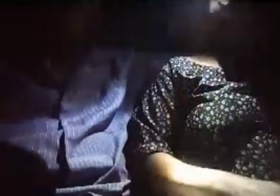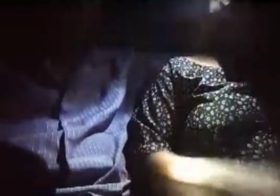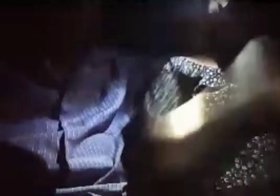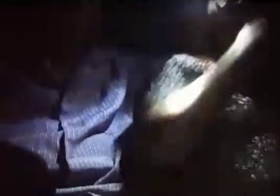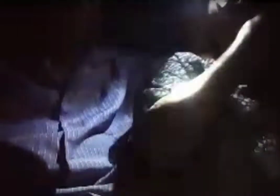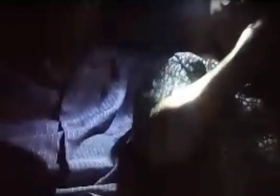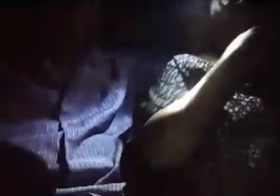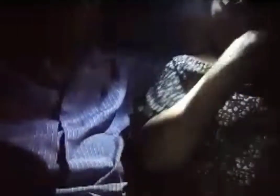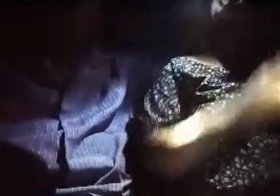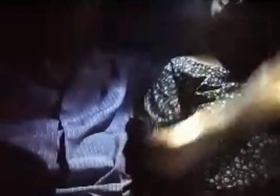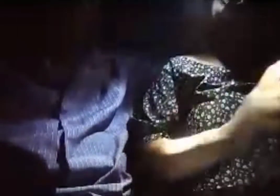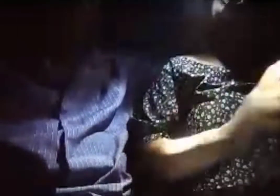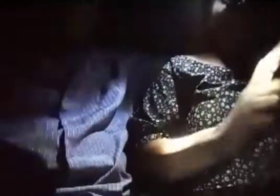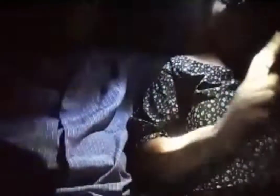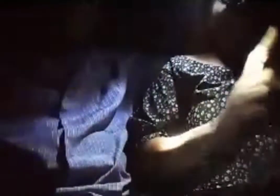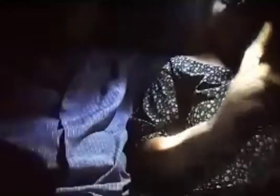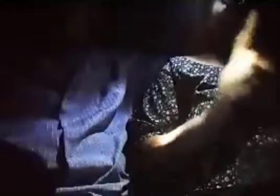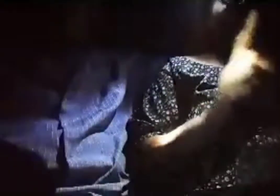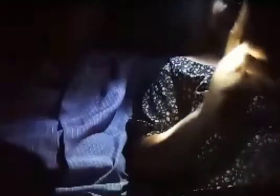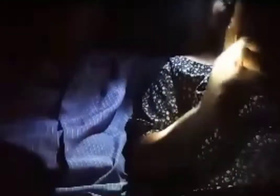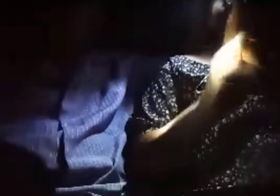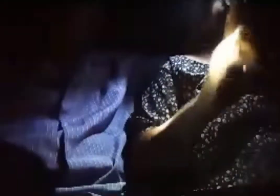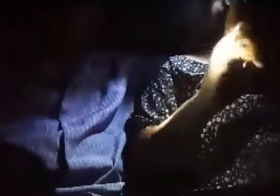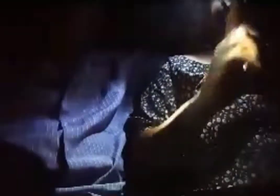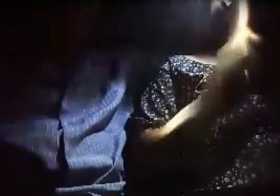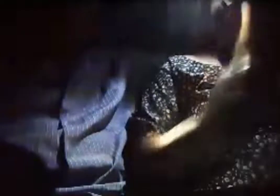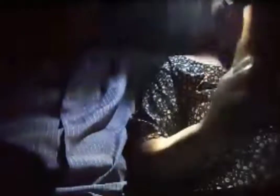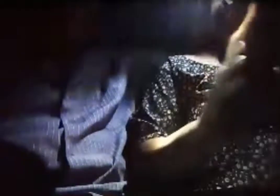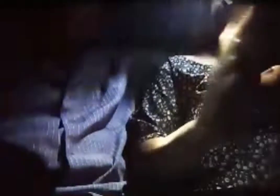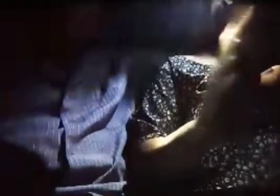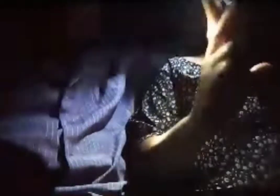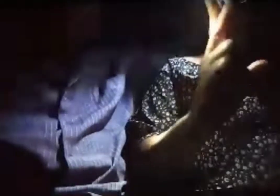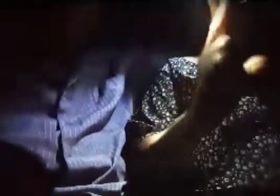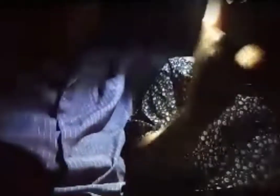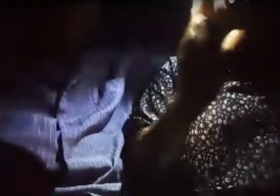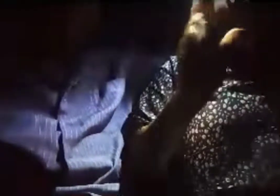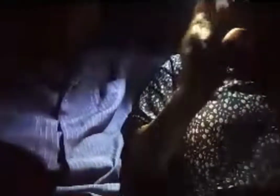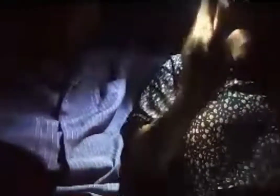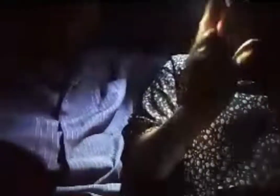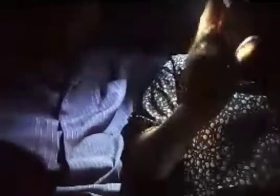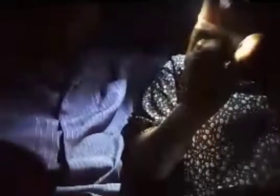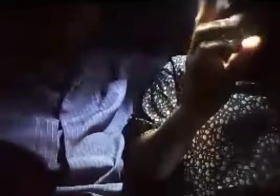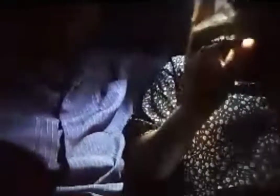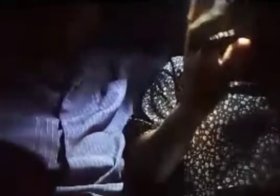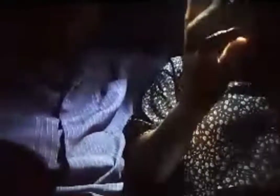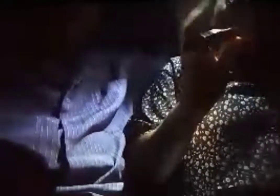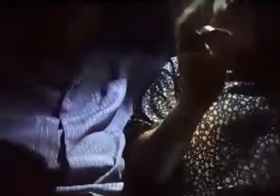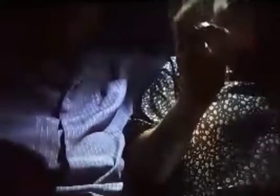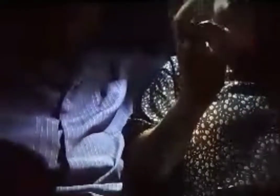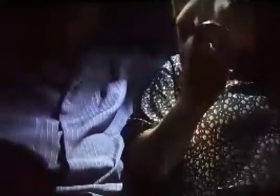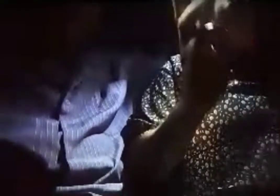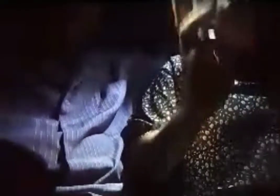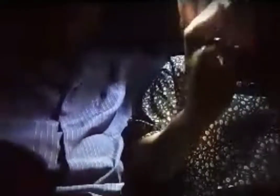1, 3, 6, 10,000. 1,000.